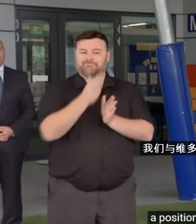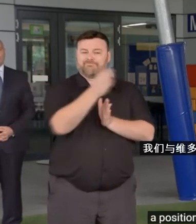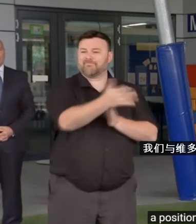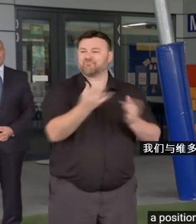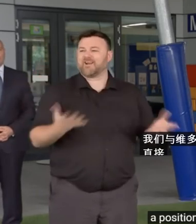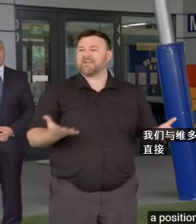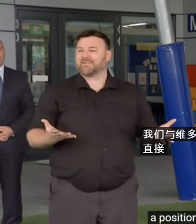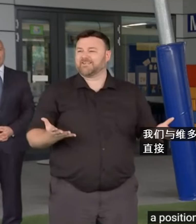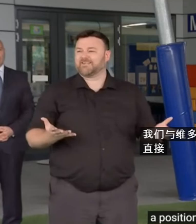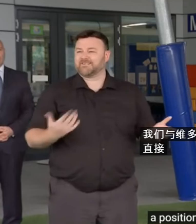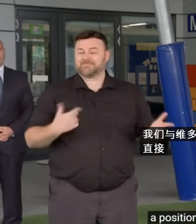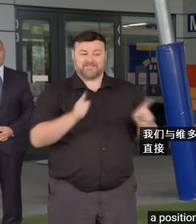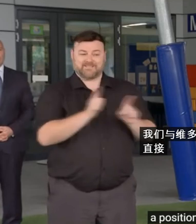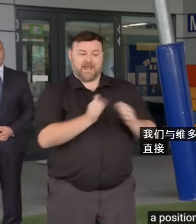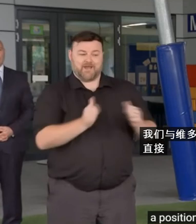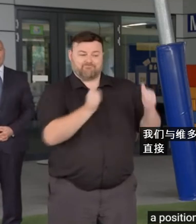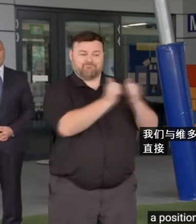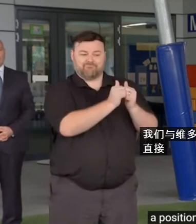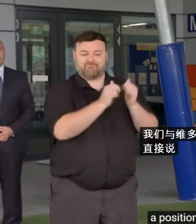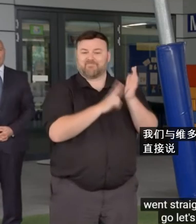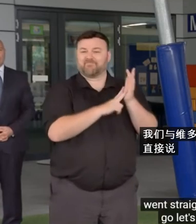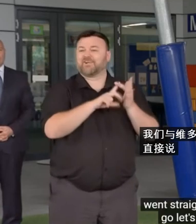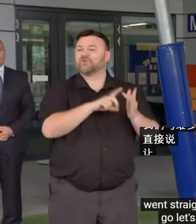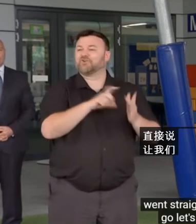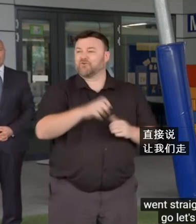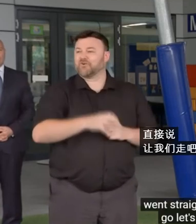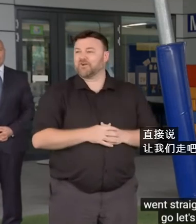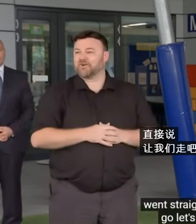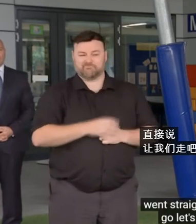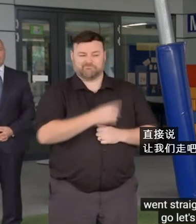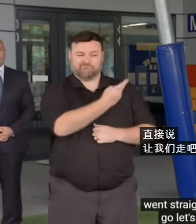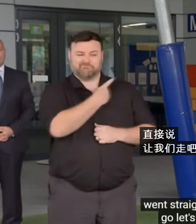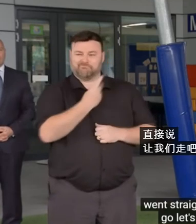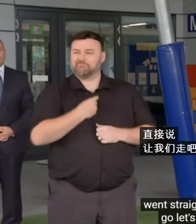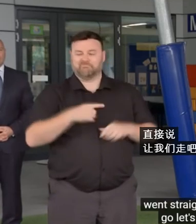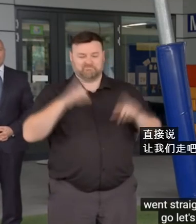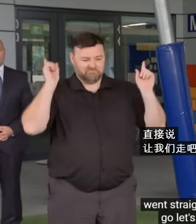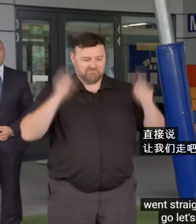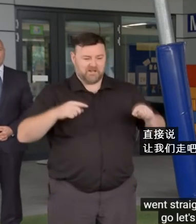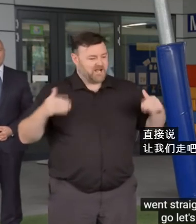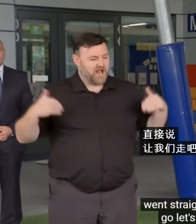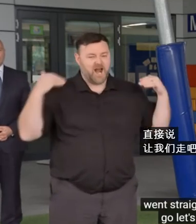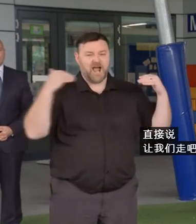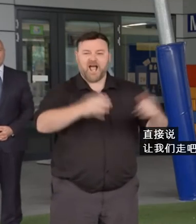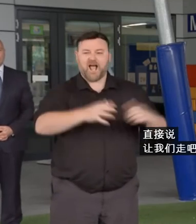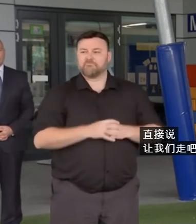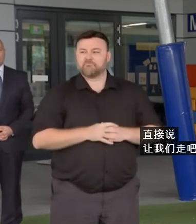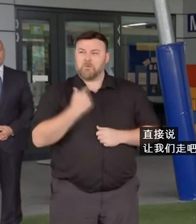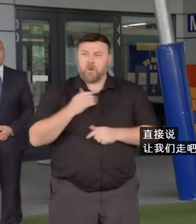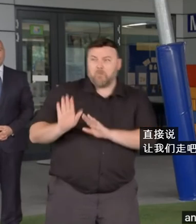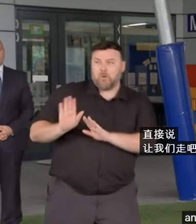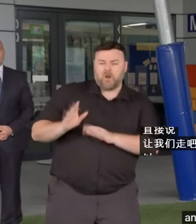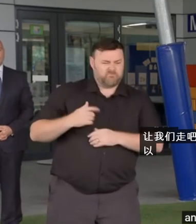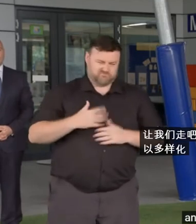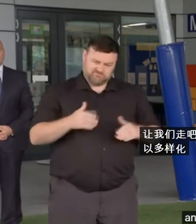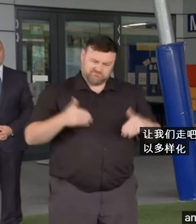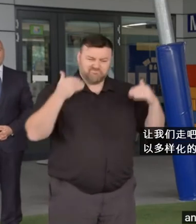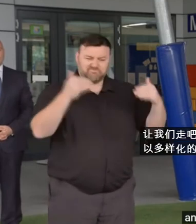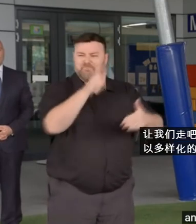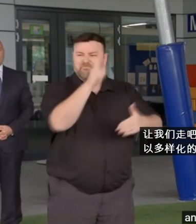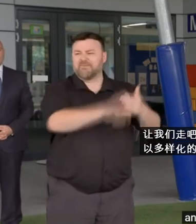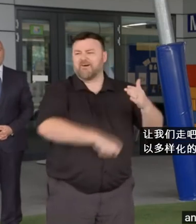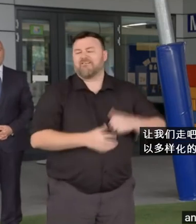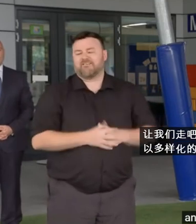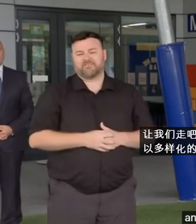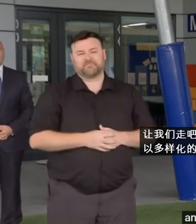with Victoria who went straight out and said, let's go, let's not wait, let's go and purchase all of